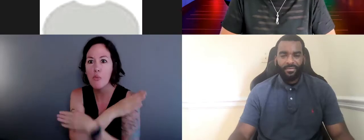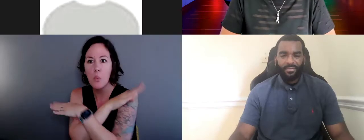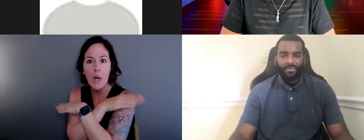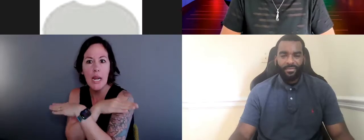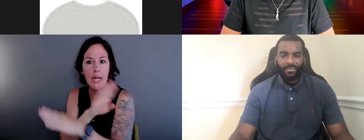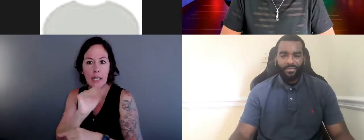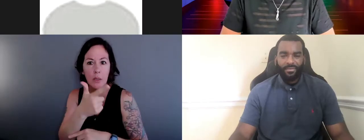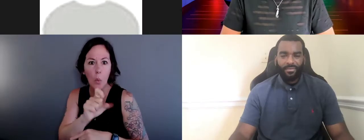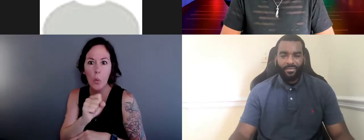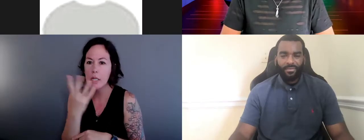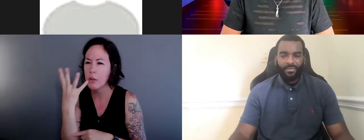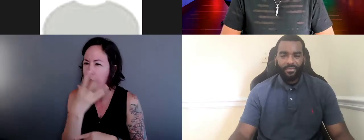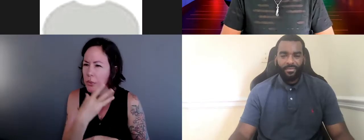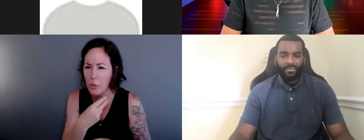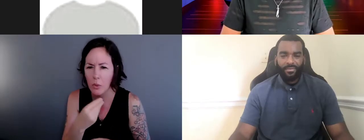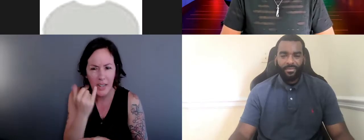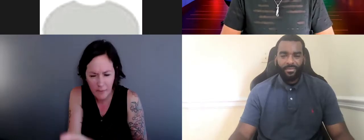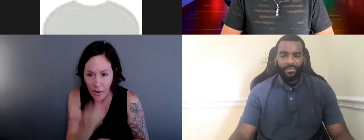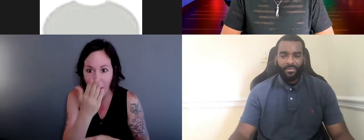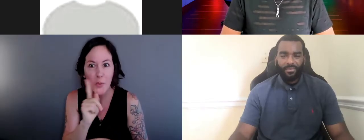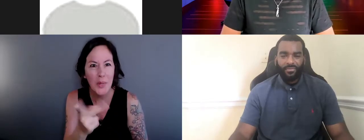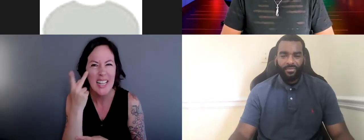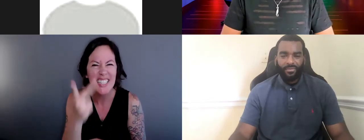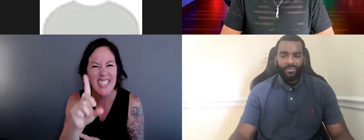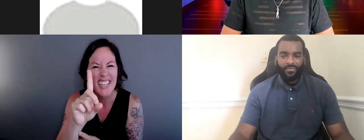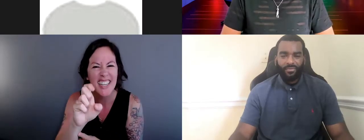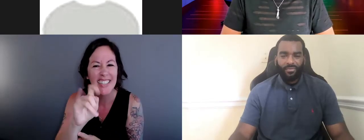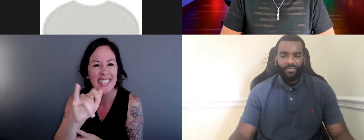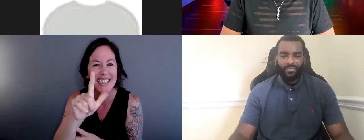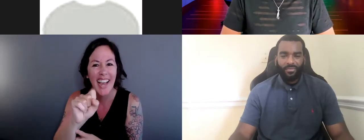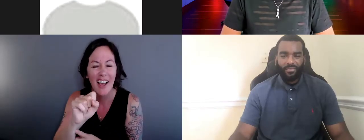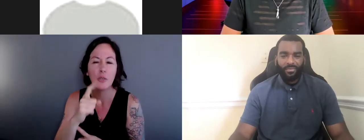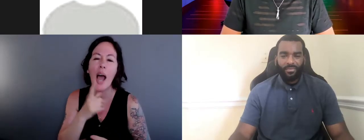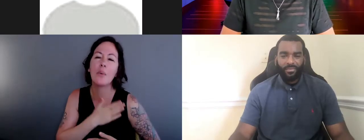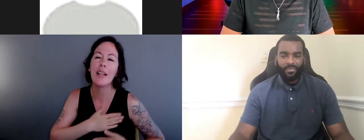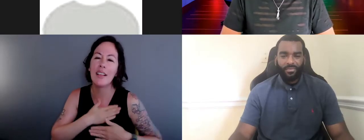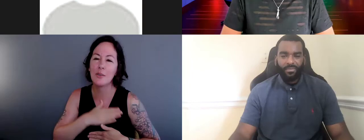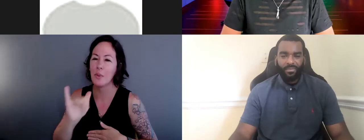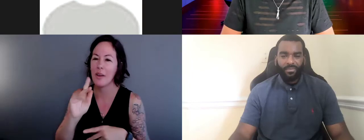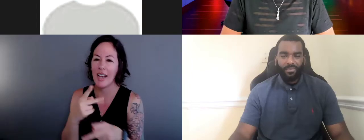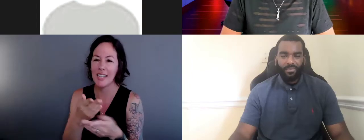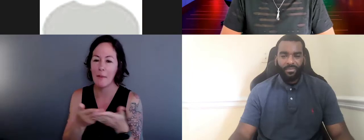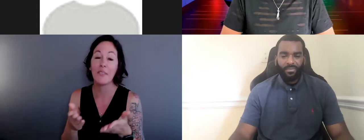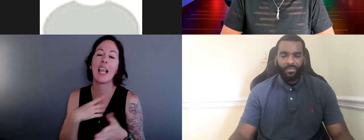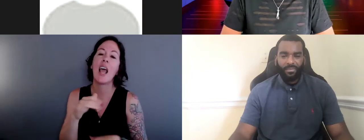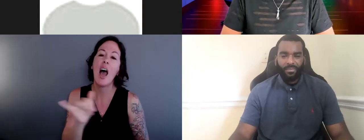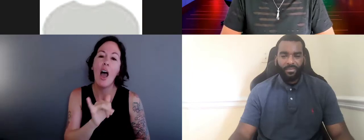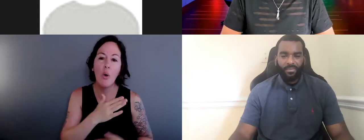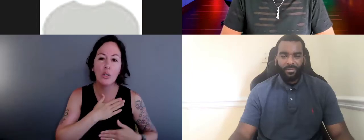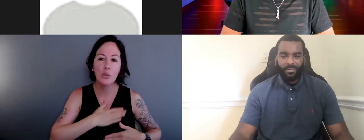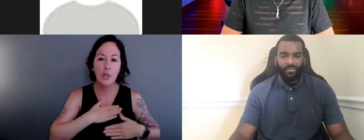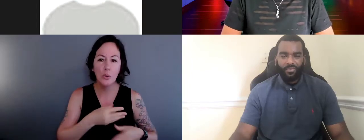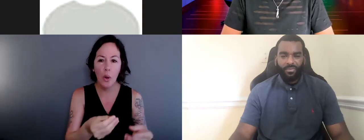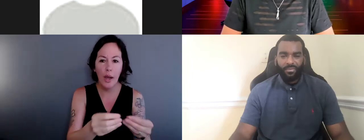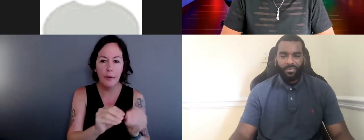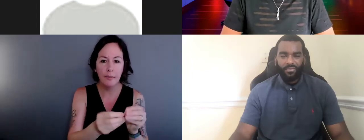their eyes, those red eyes and their wings. If when you get really close up, you can see the details. So I